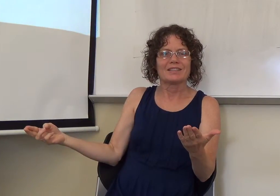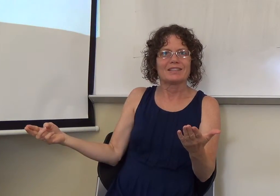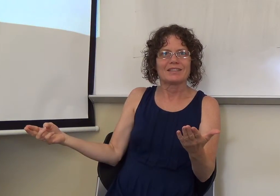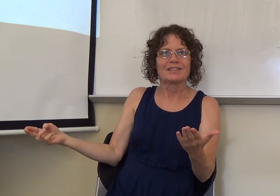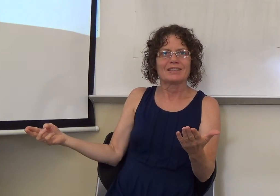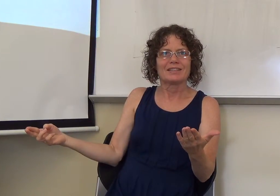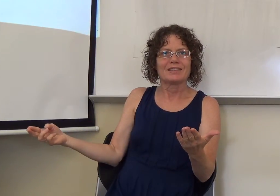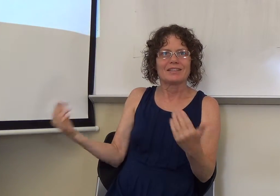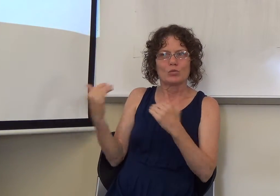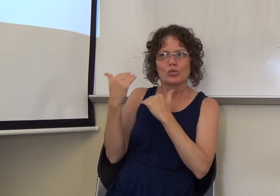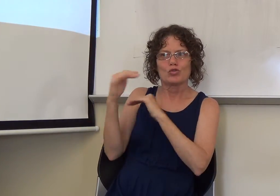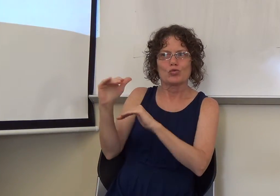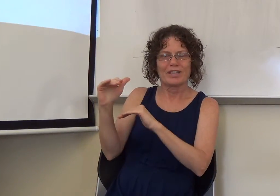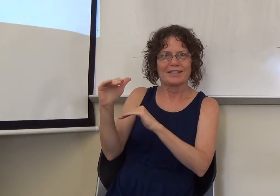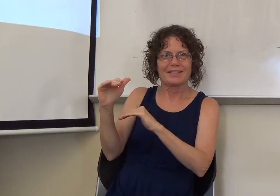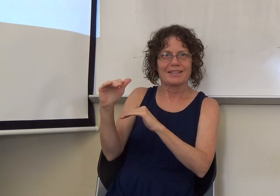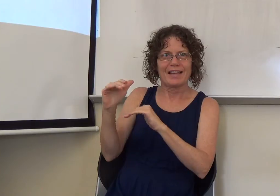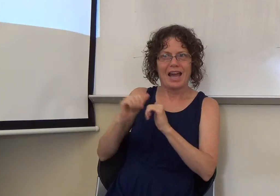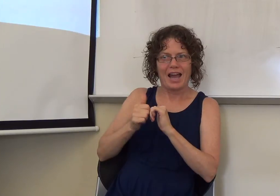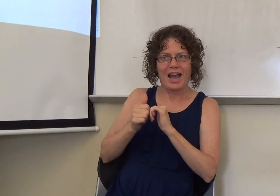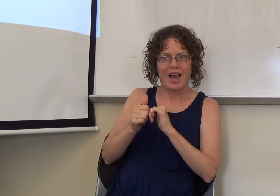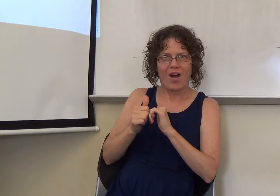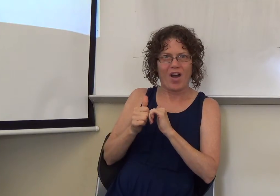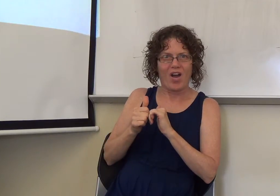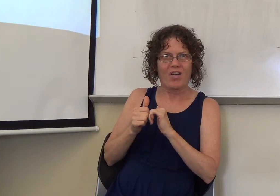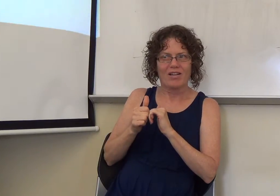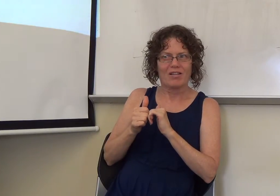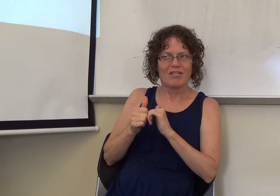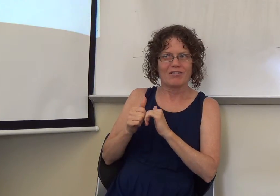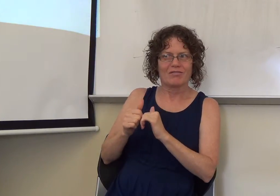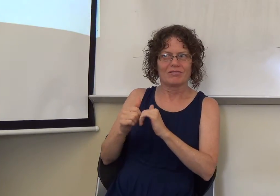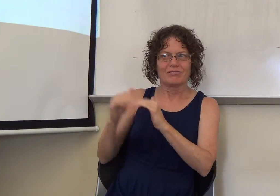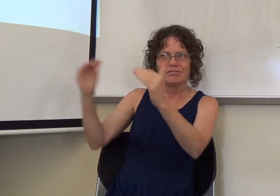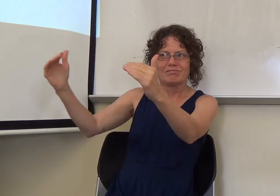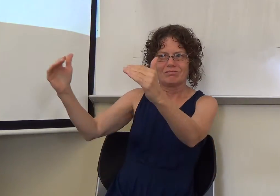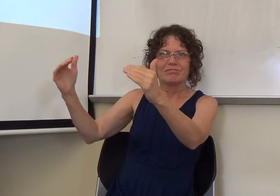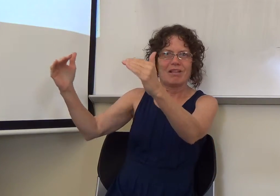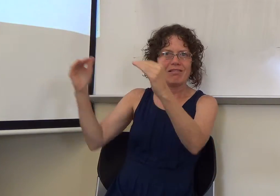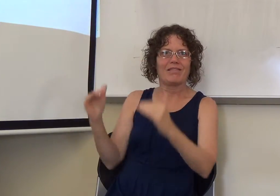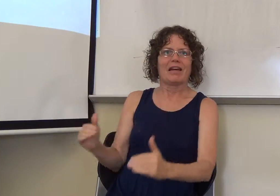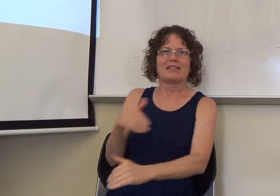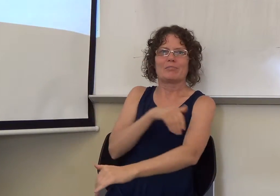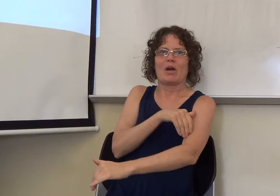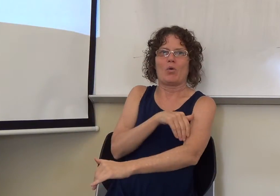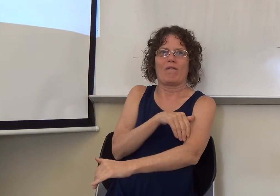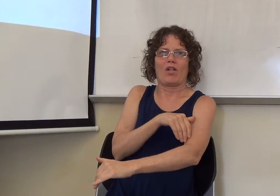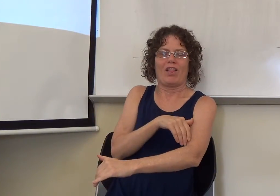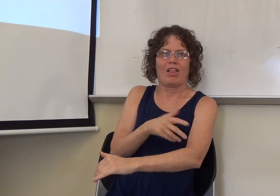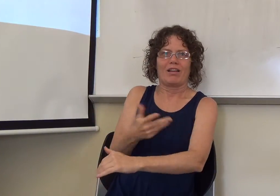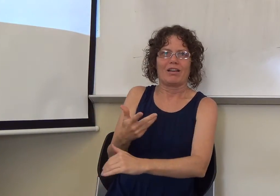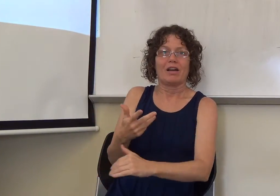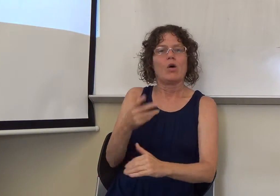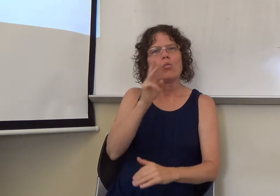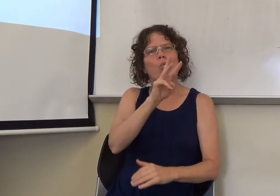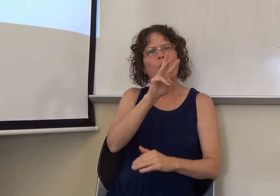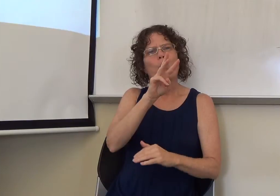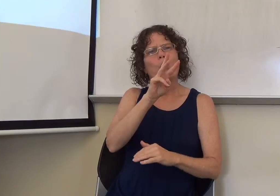in doing that, we're going to try to keep Germany to be a less powerful country. When was World War I?